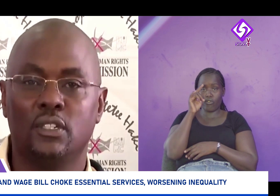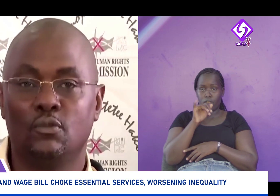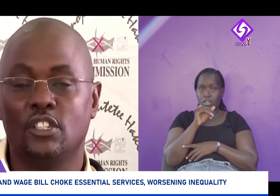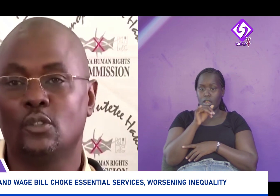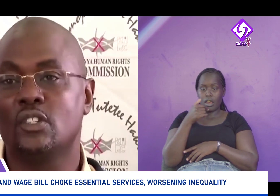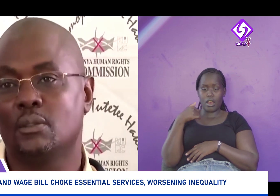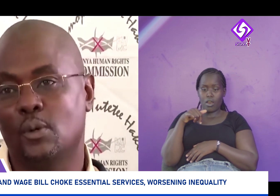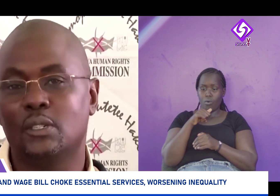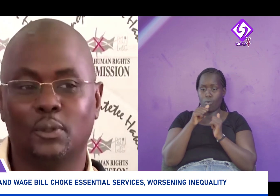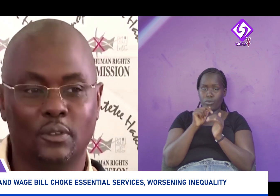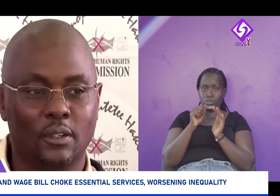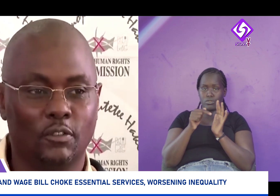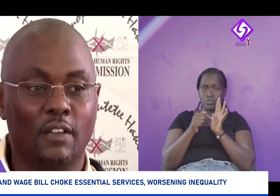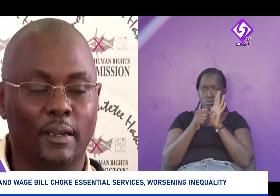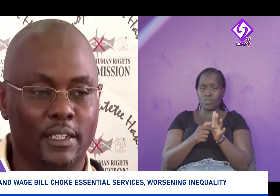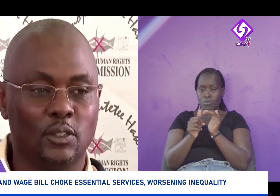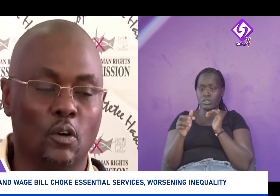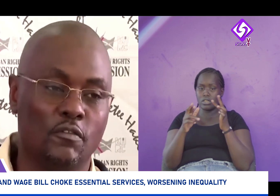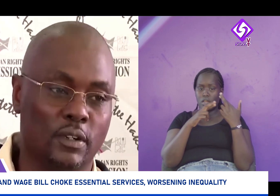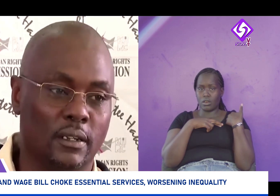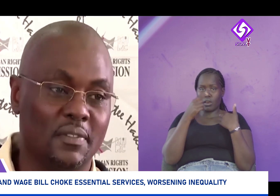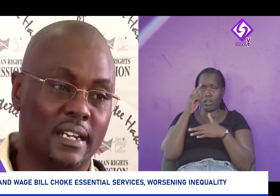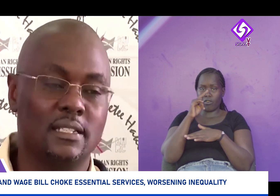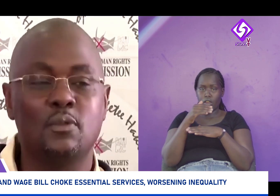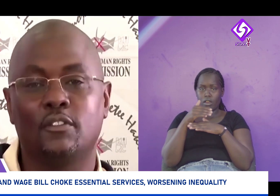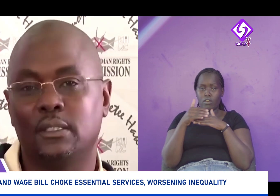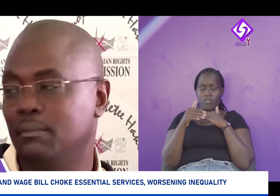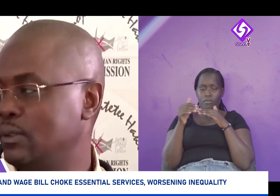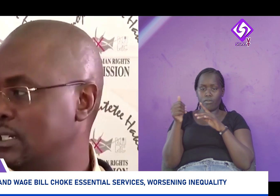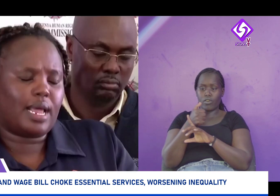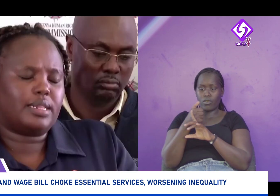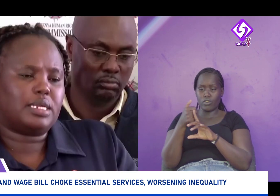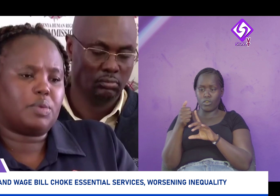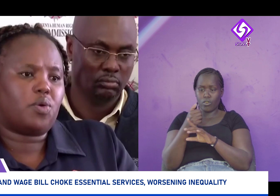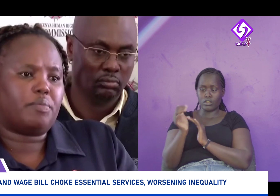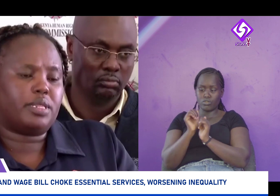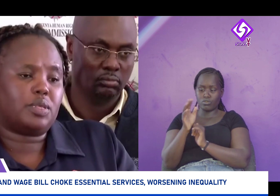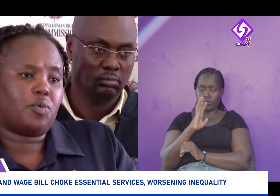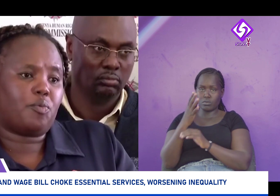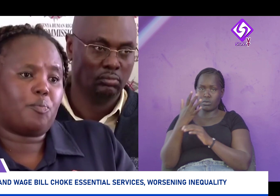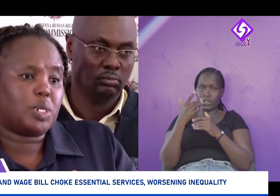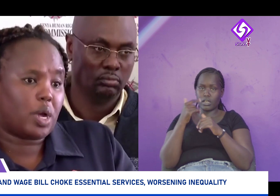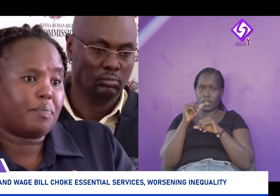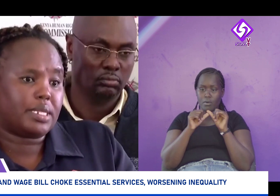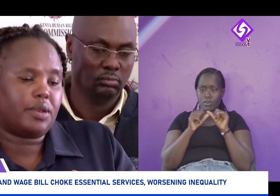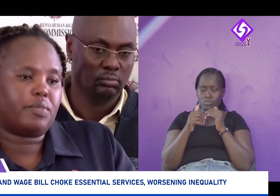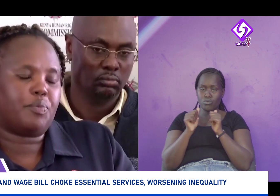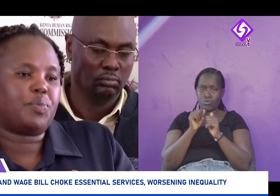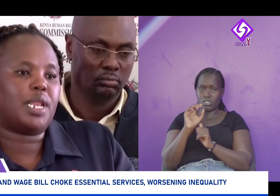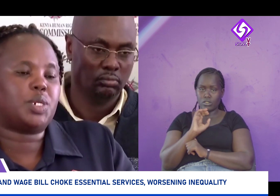exposing, which is also responsible for the violations of the rights we have talked about. The land that is being owned by the 0.1% of the